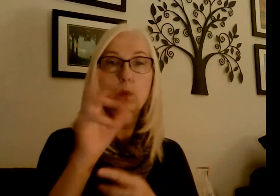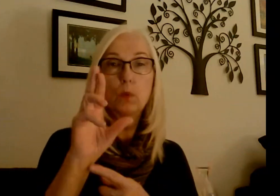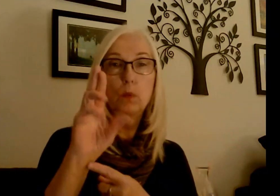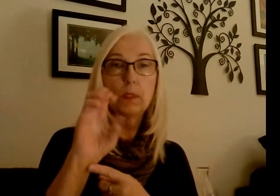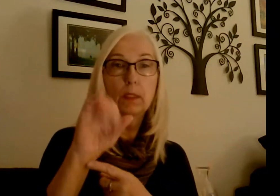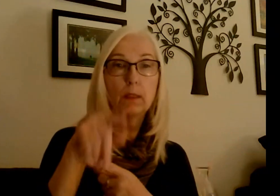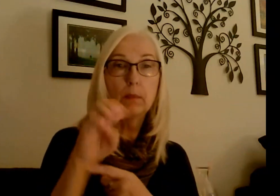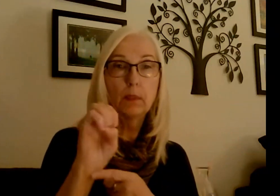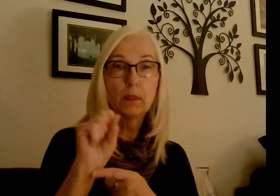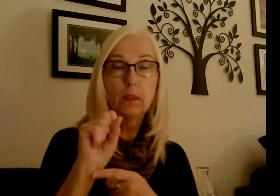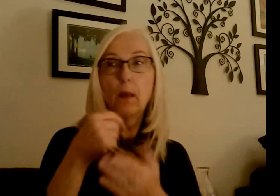and keep going.